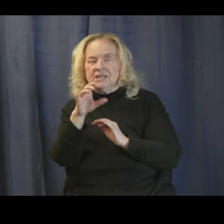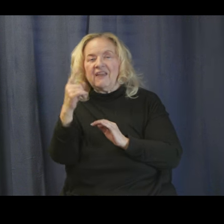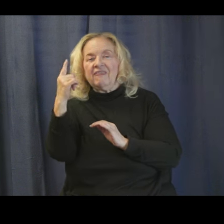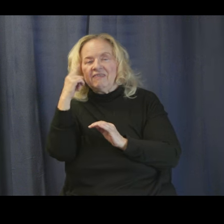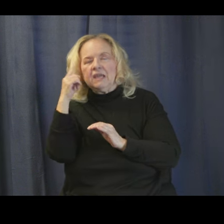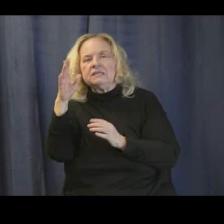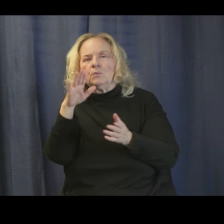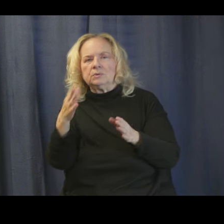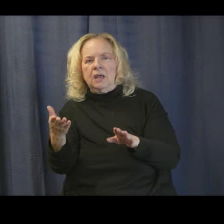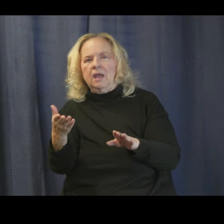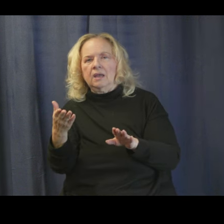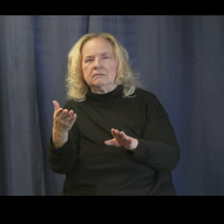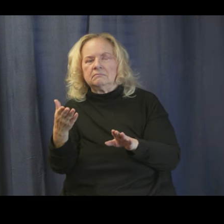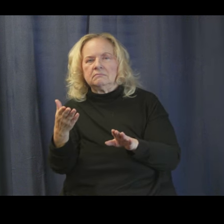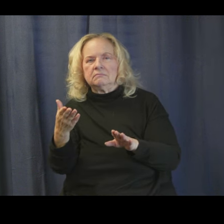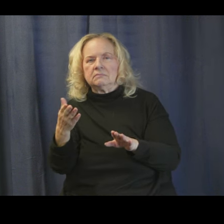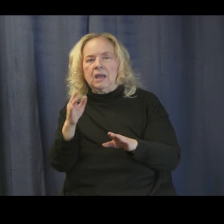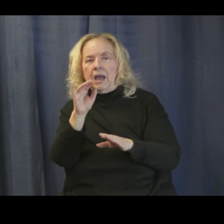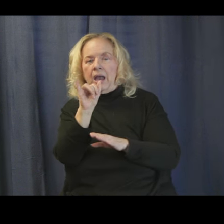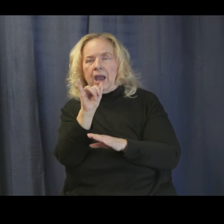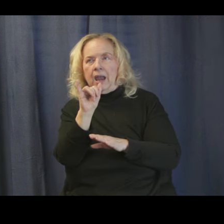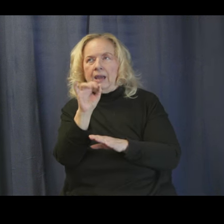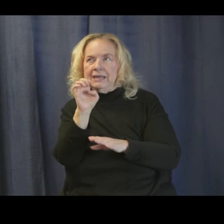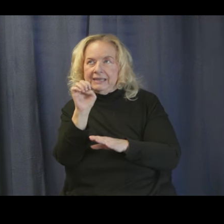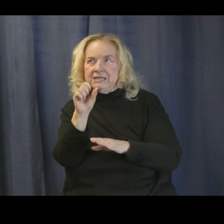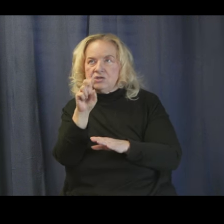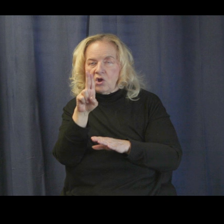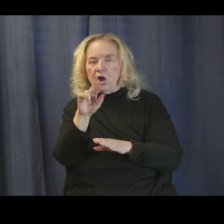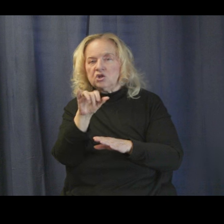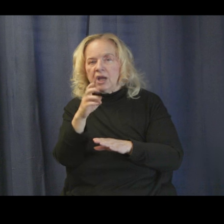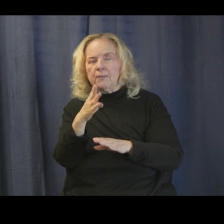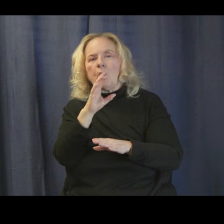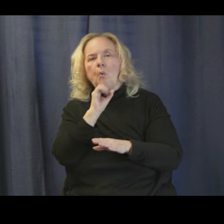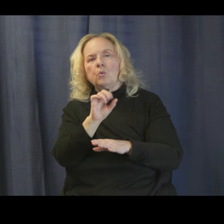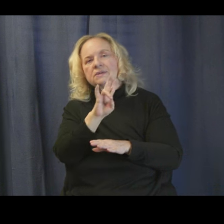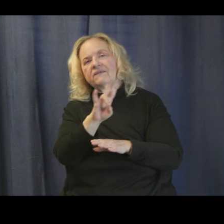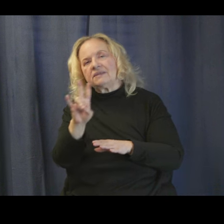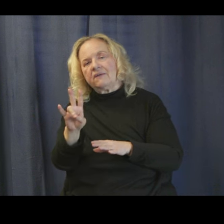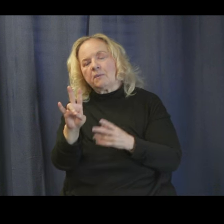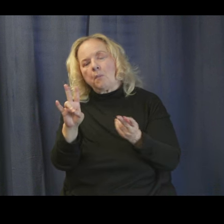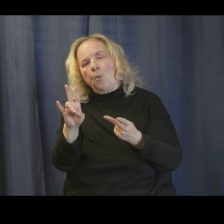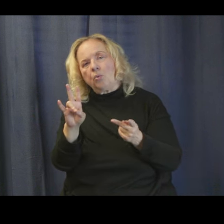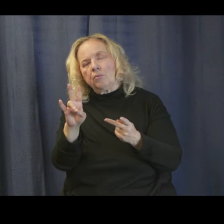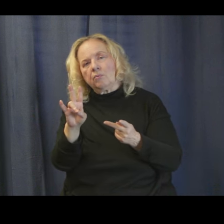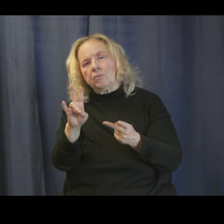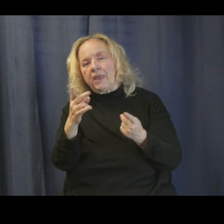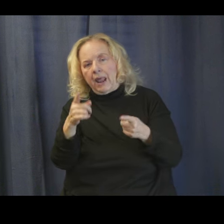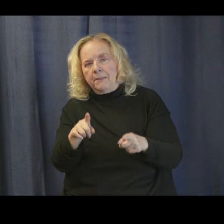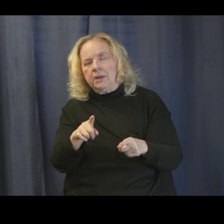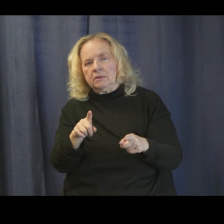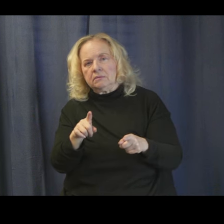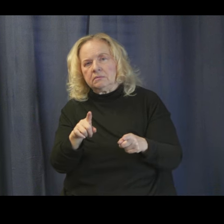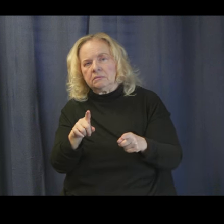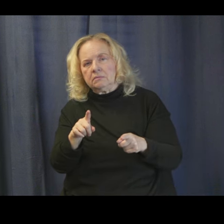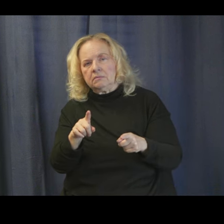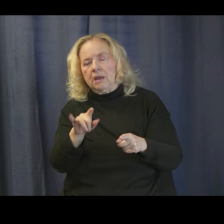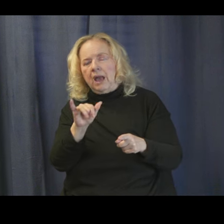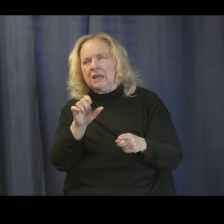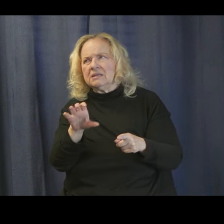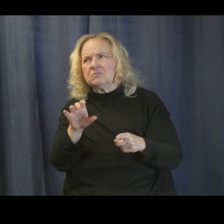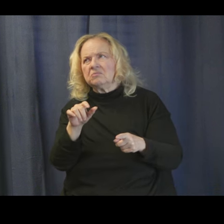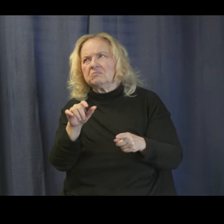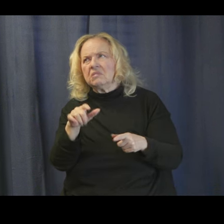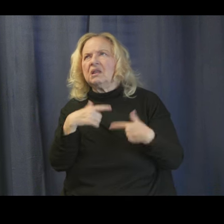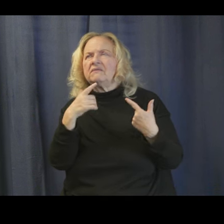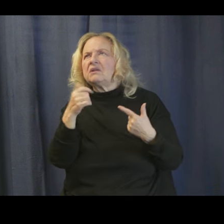Isaac thinks he's going to die, and Esau and Jacob are 77 years old when this happens. Oh, Isaac